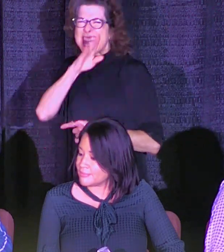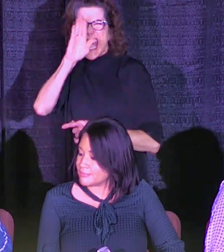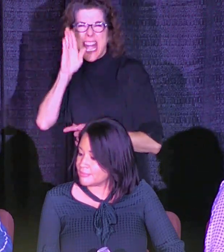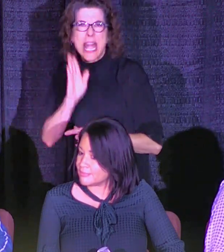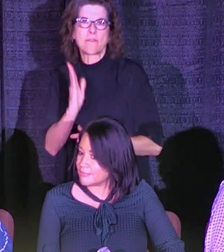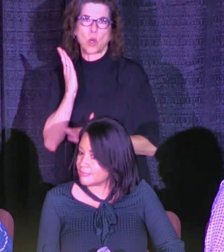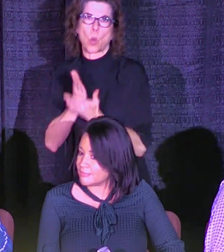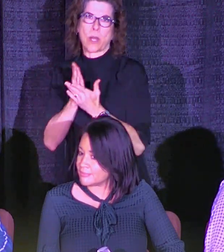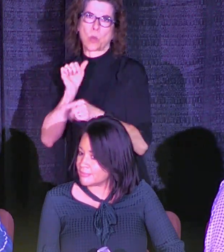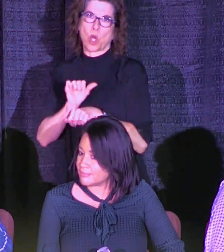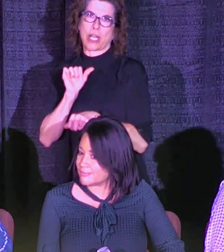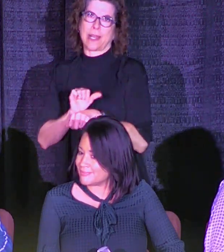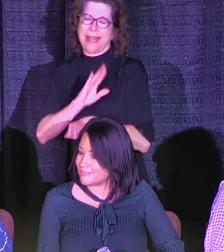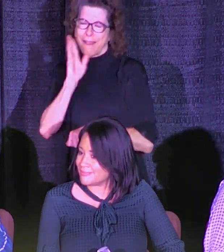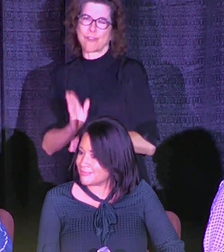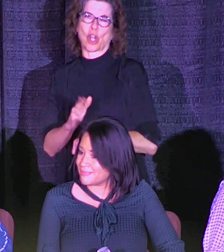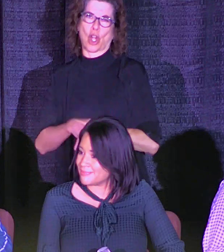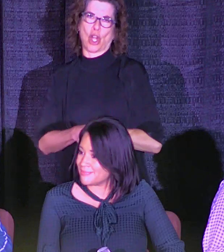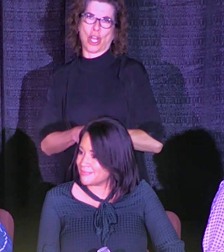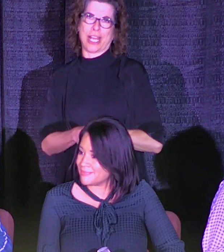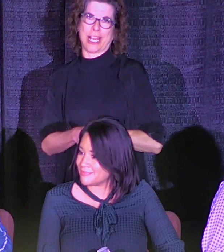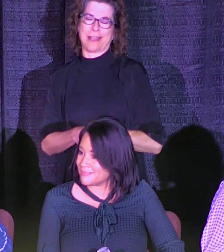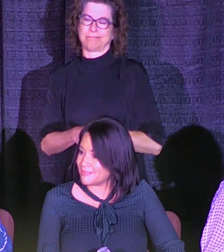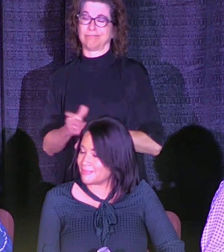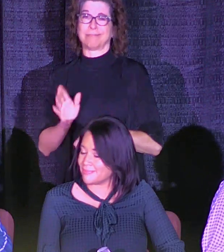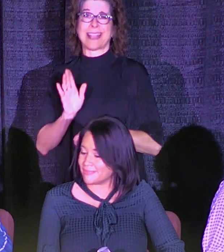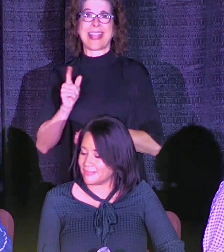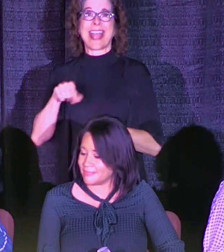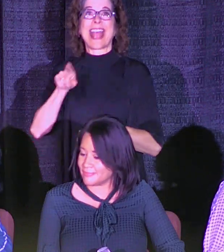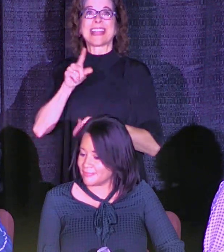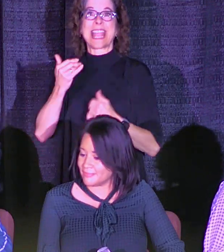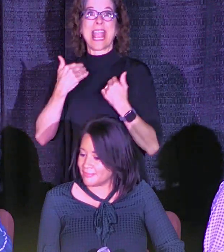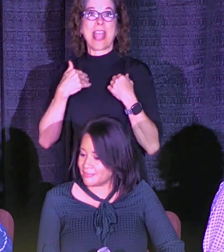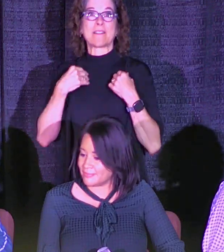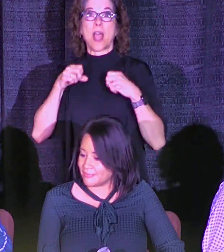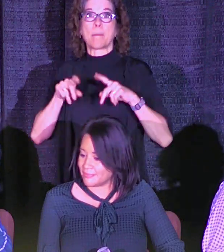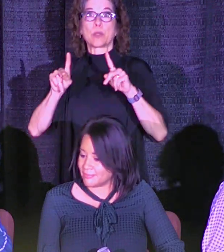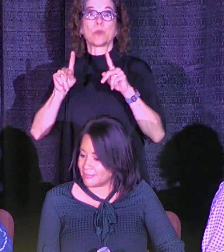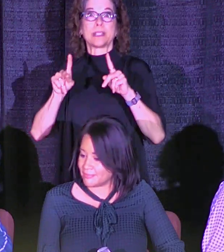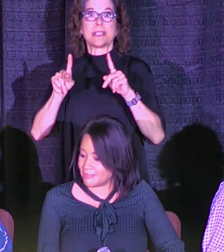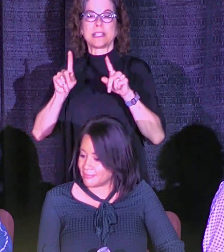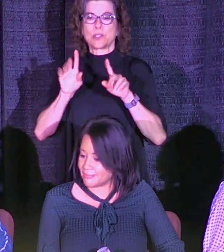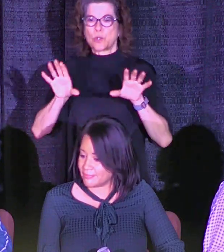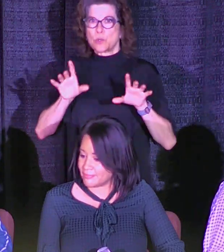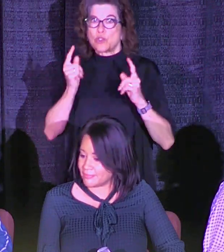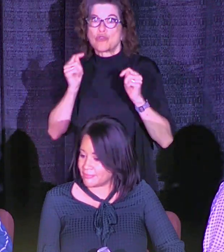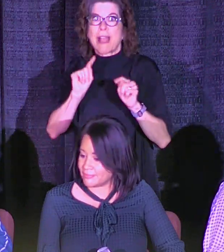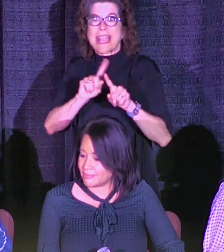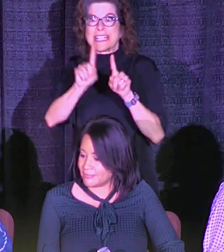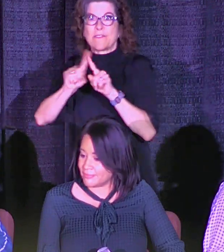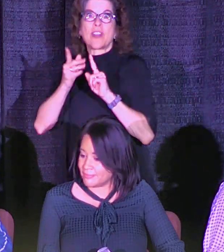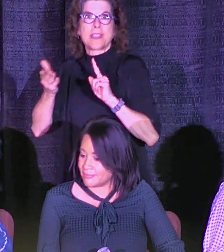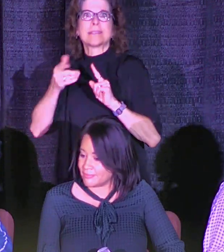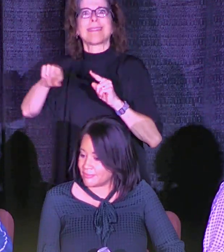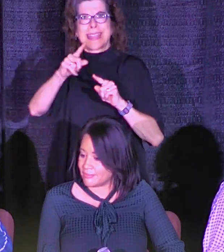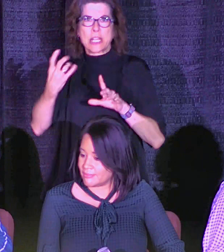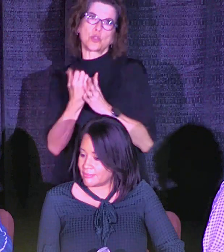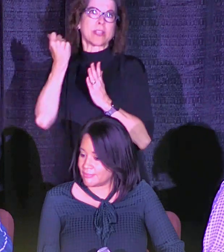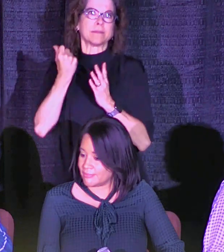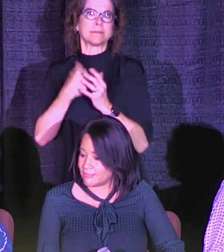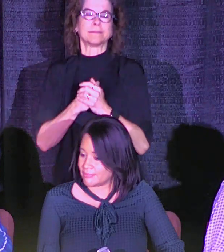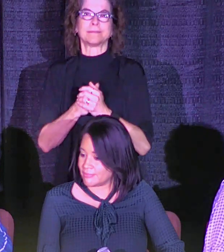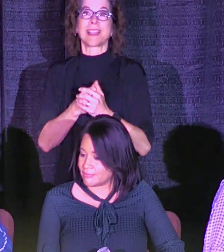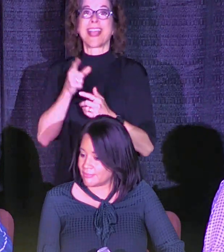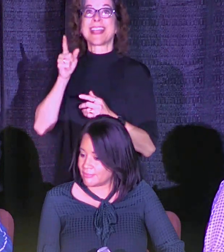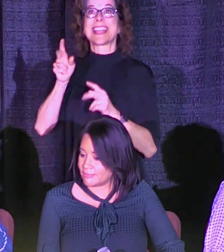they never give up on an opportunity to do something differently for their communities. Their unofficial motto is, we always